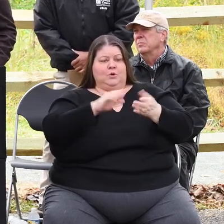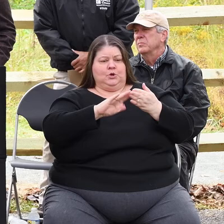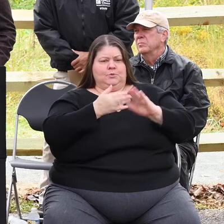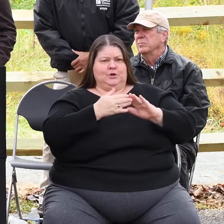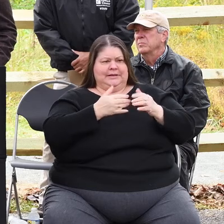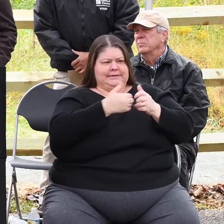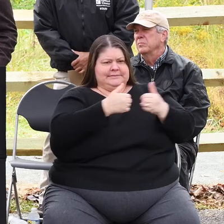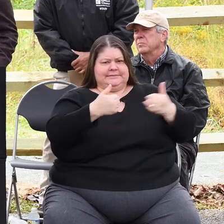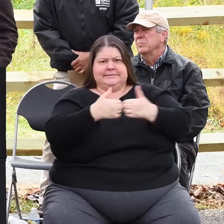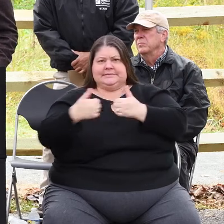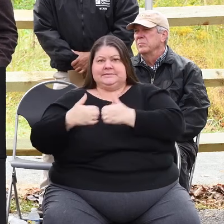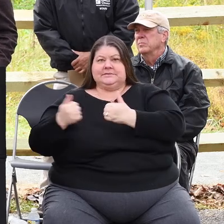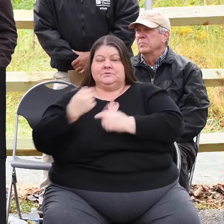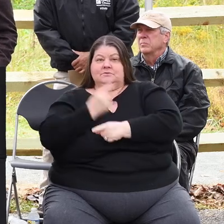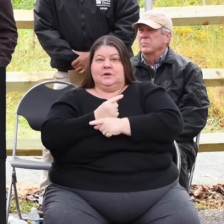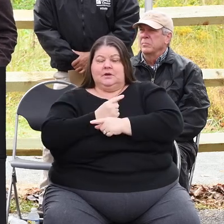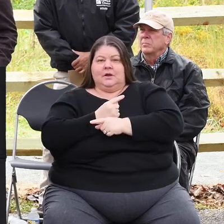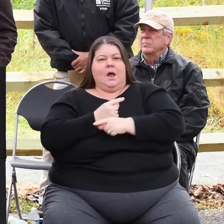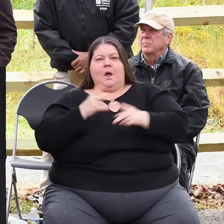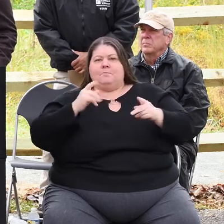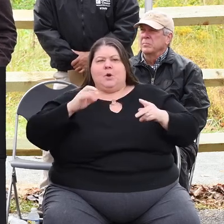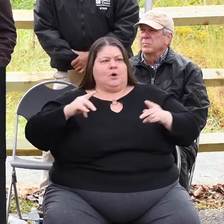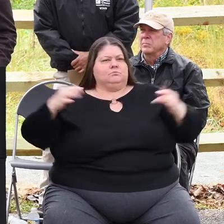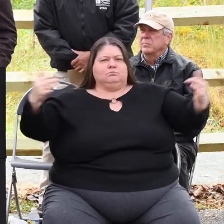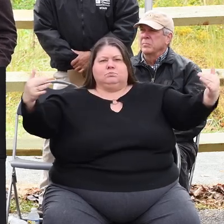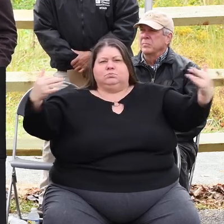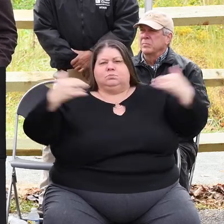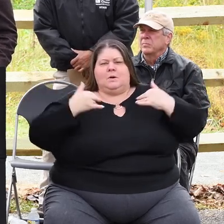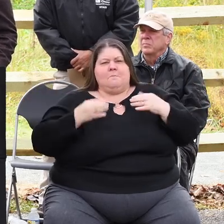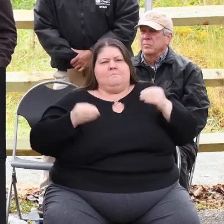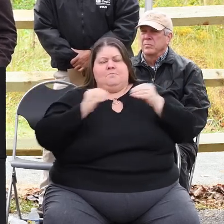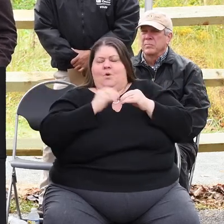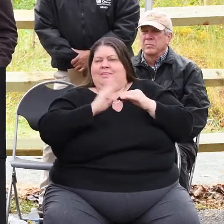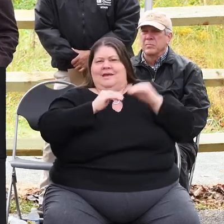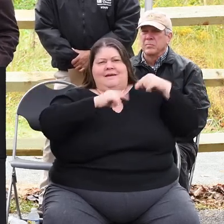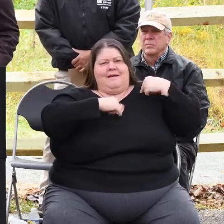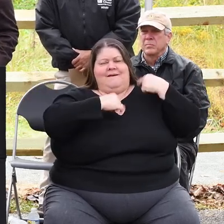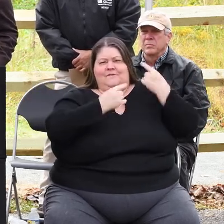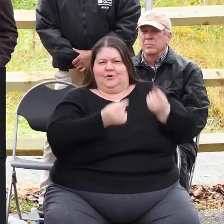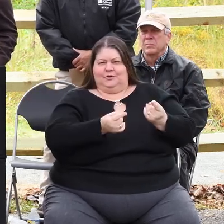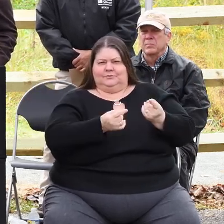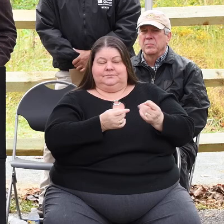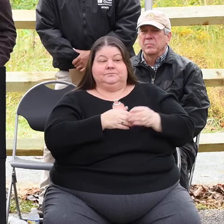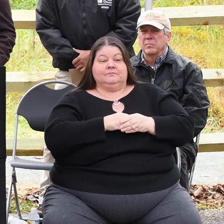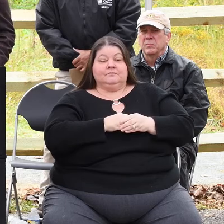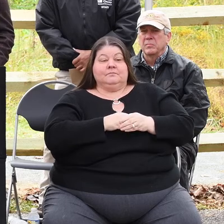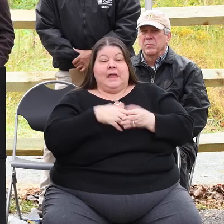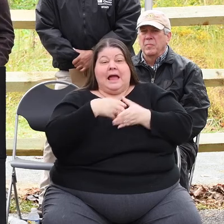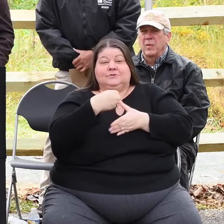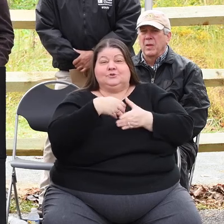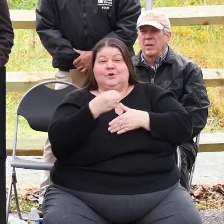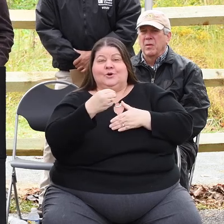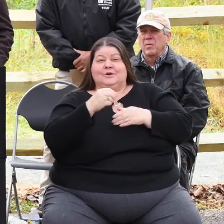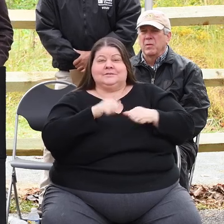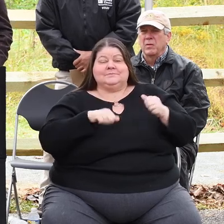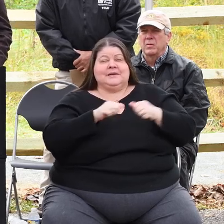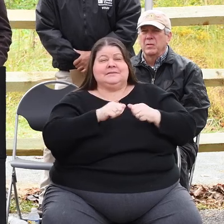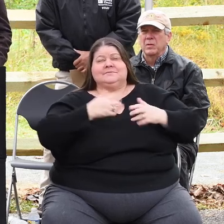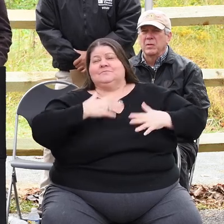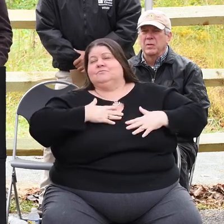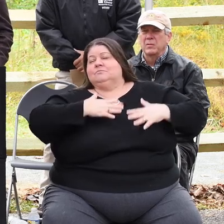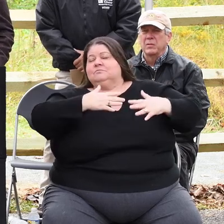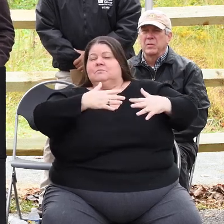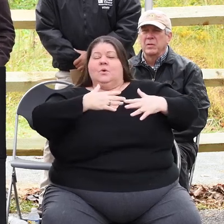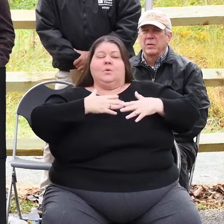distancing, our parks saw more visitors than ever. Outdoor space and fresh air are vital to our mental health